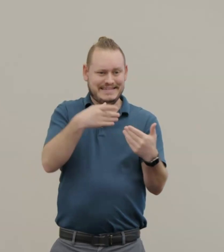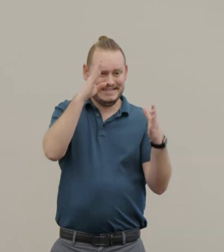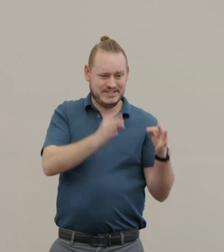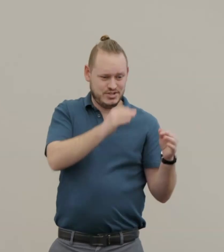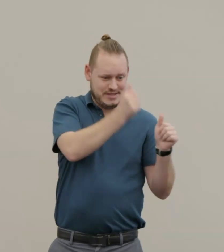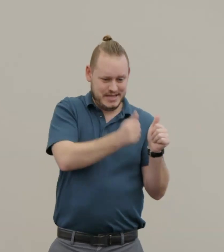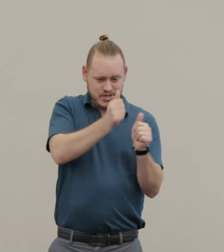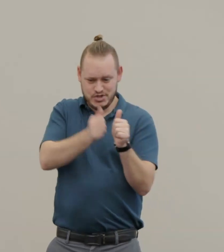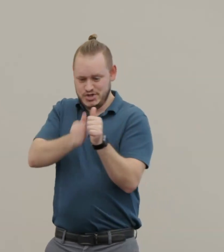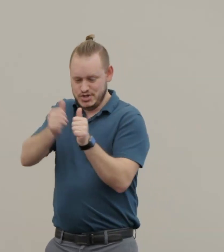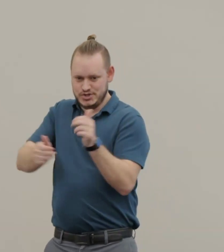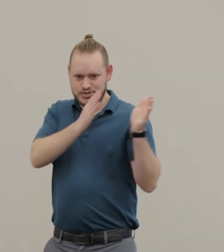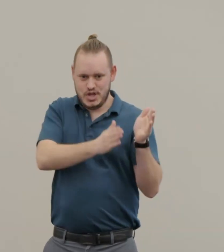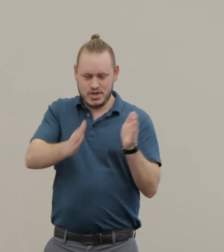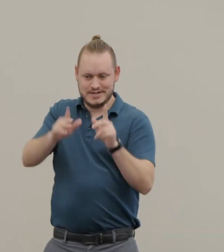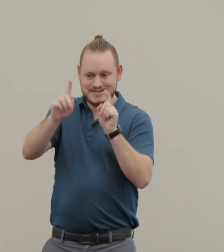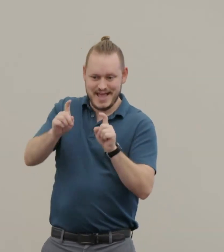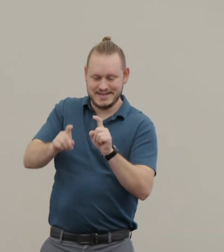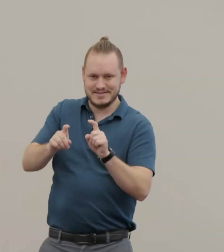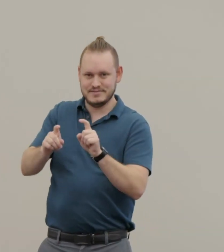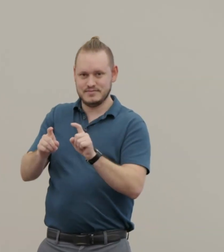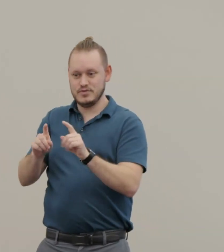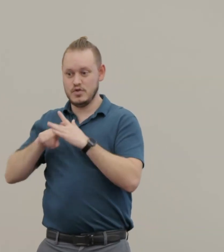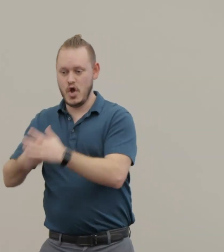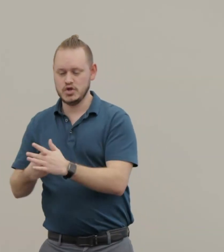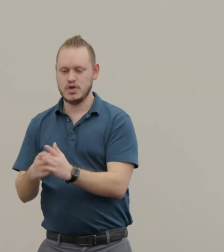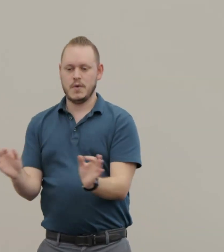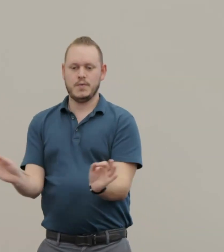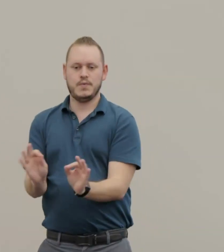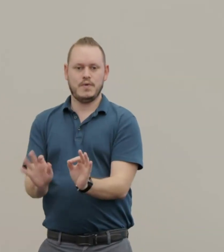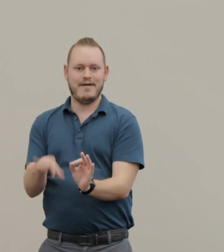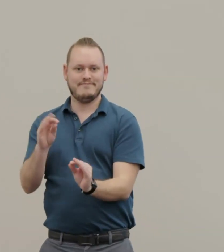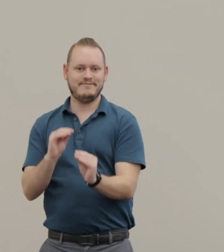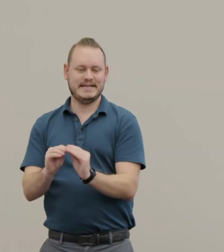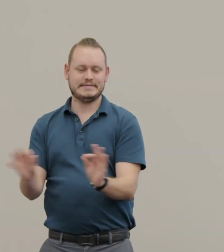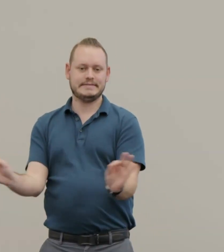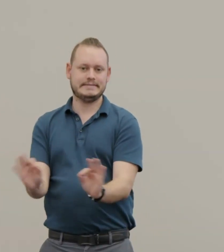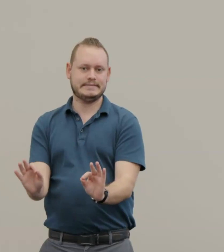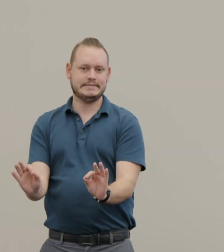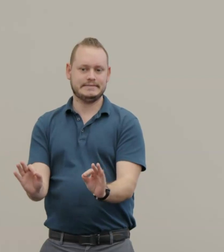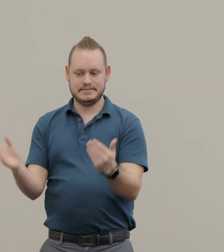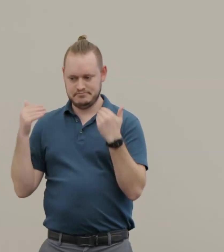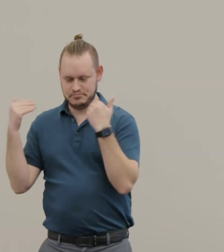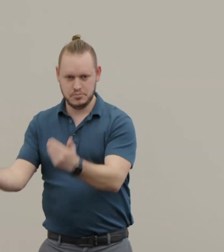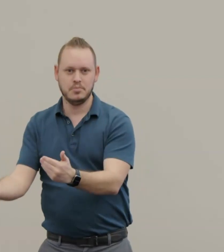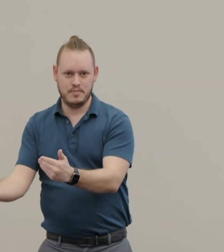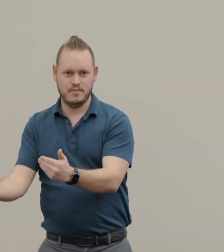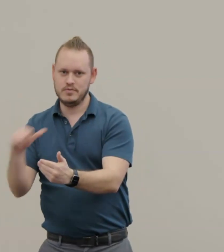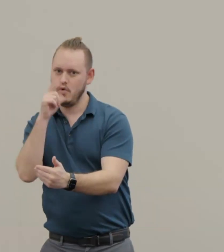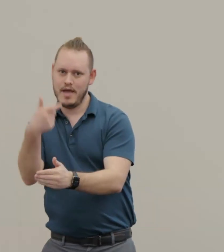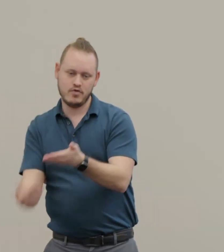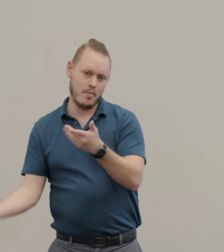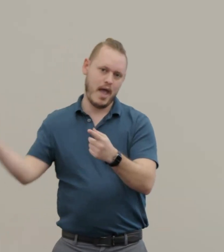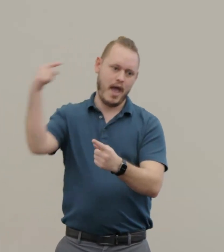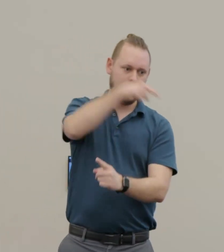these stages, that when we get to test and launch very minor things that we're finding, we fix them, we launch it, we're good,